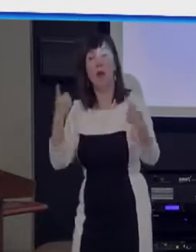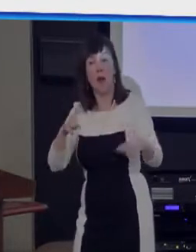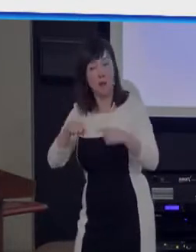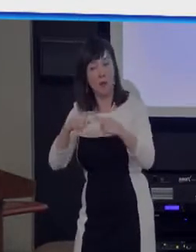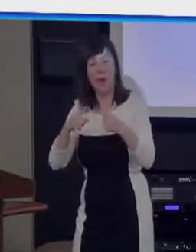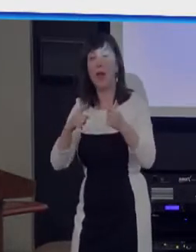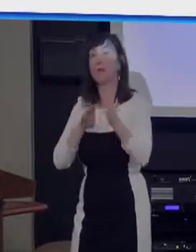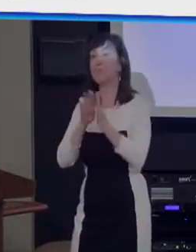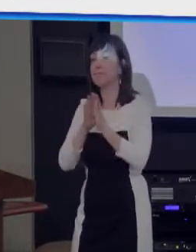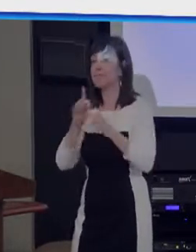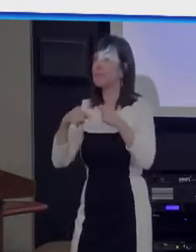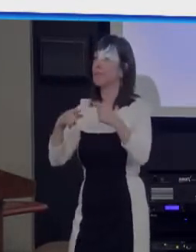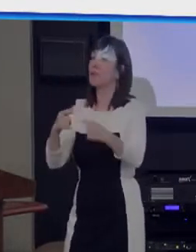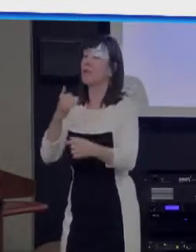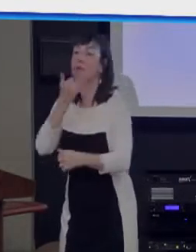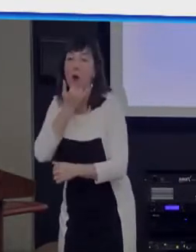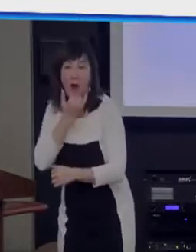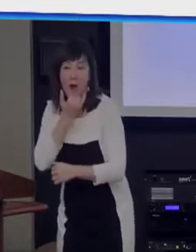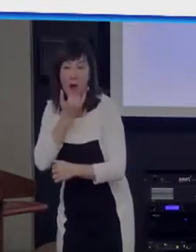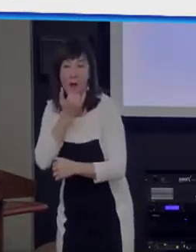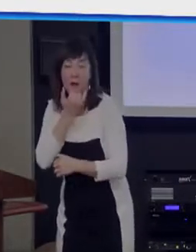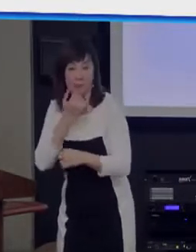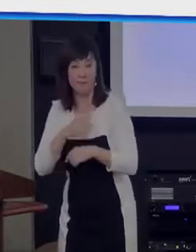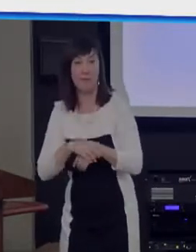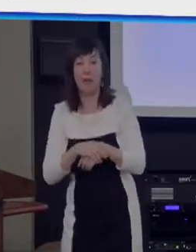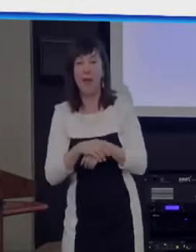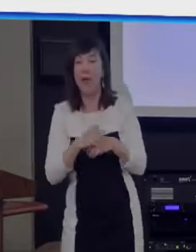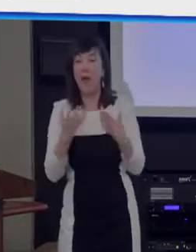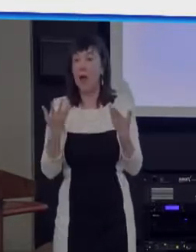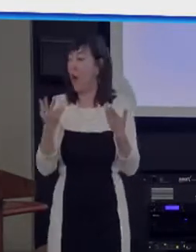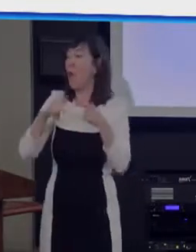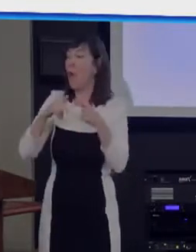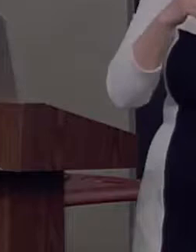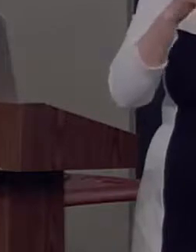both typical development as well as what happens